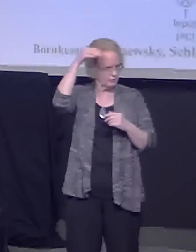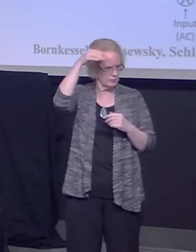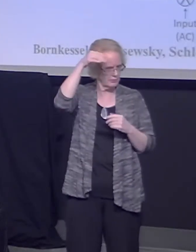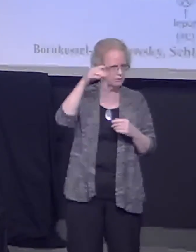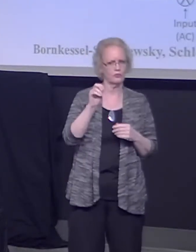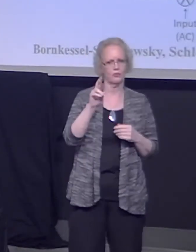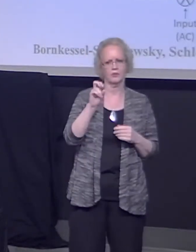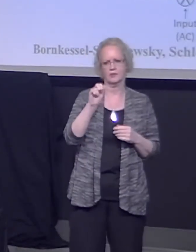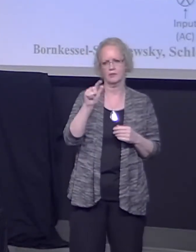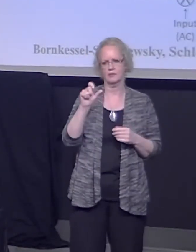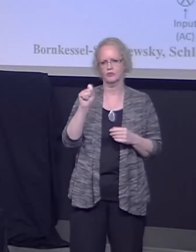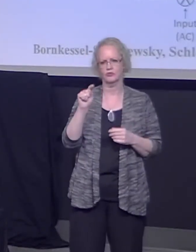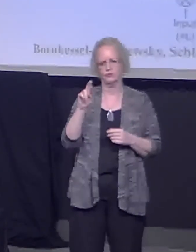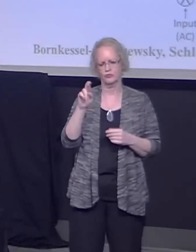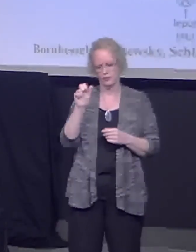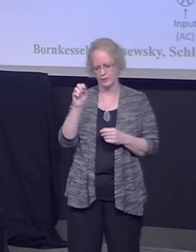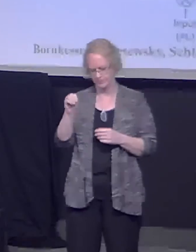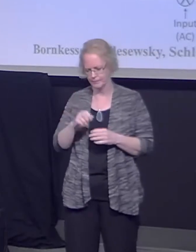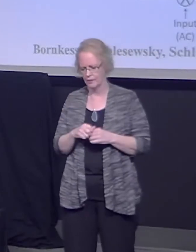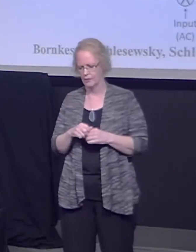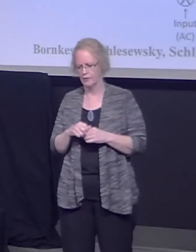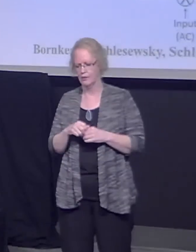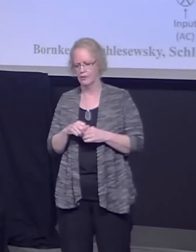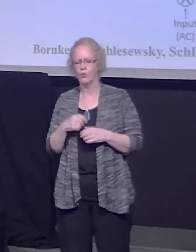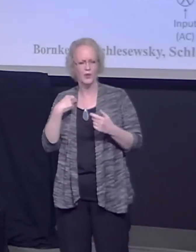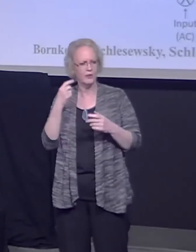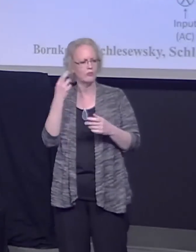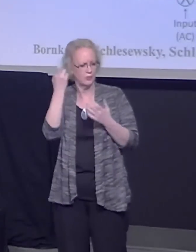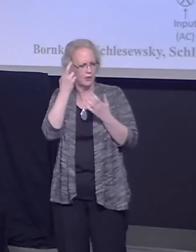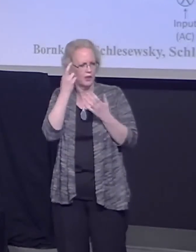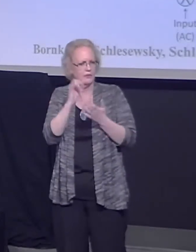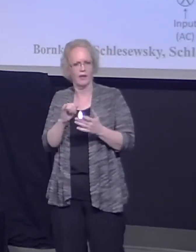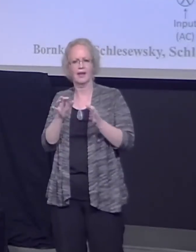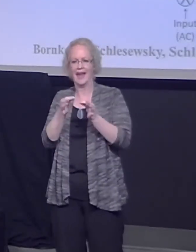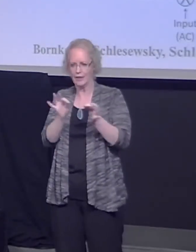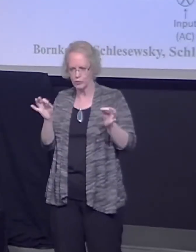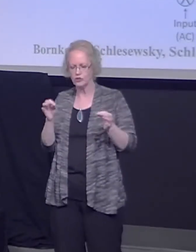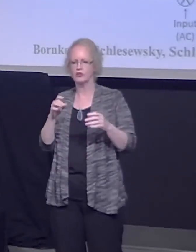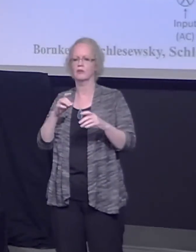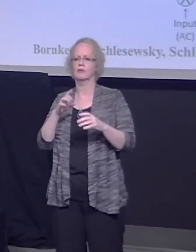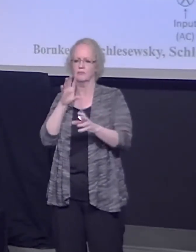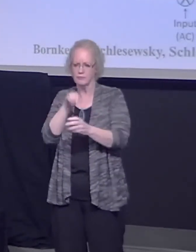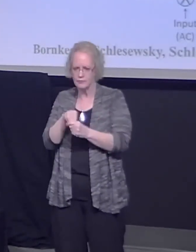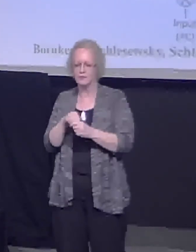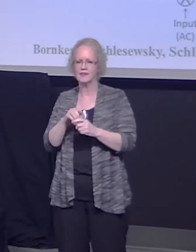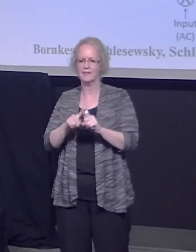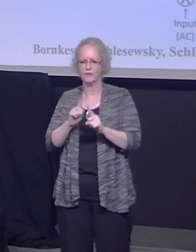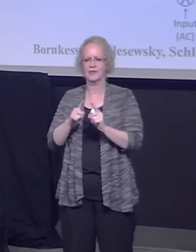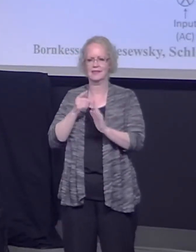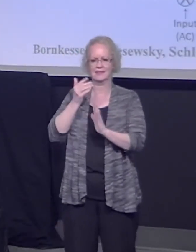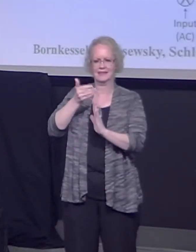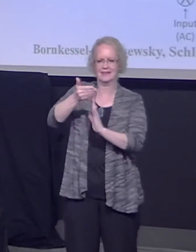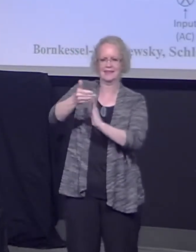sequences and languages consist of sequences at various levels. They consists of sequences of syllables that